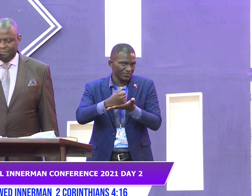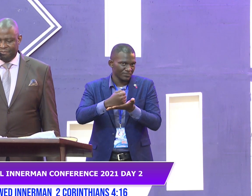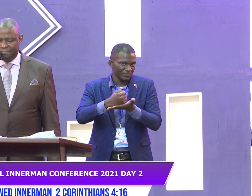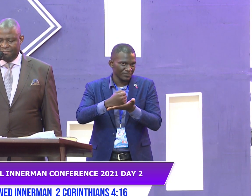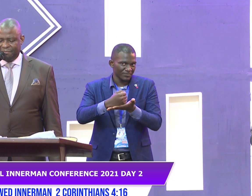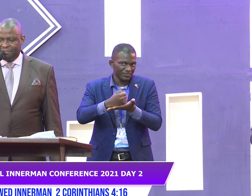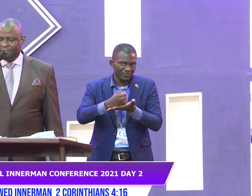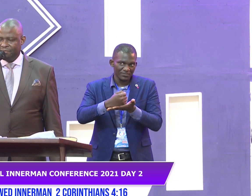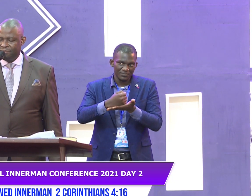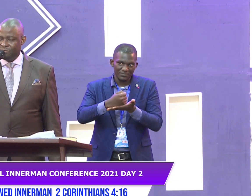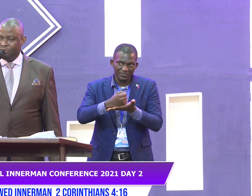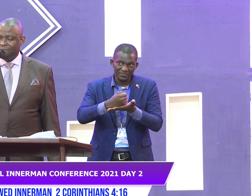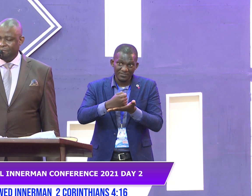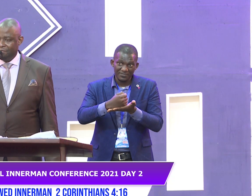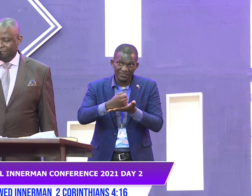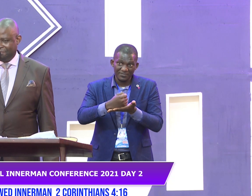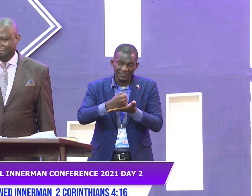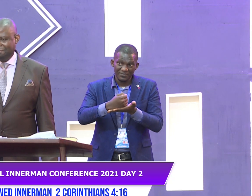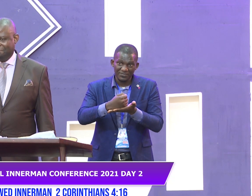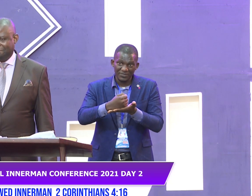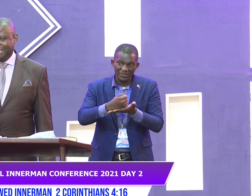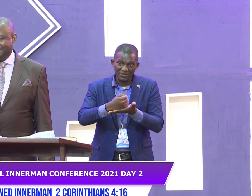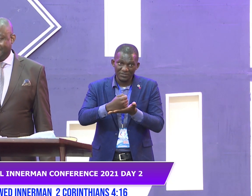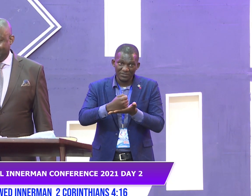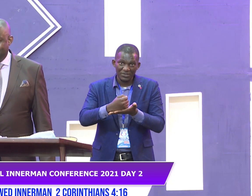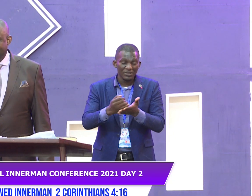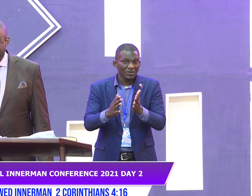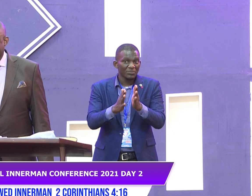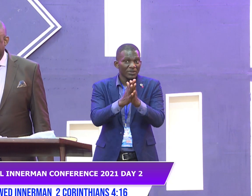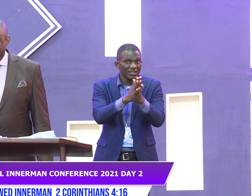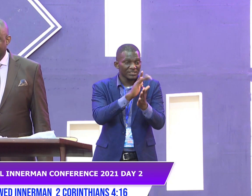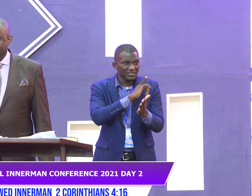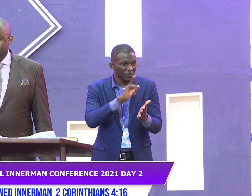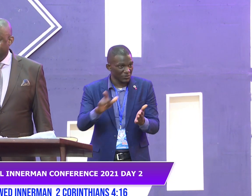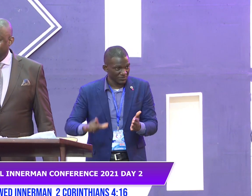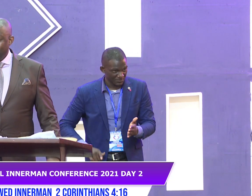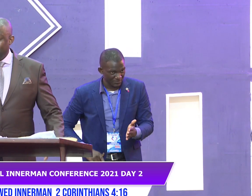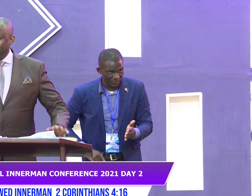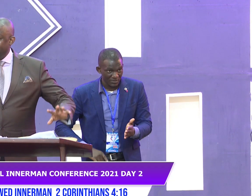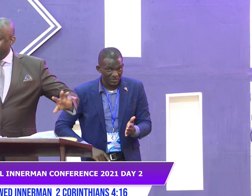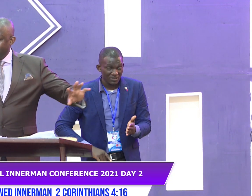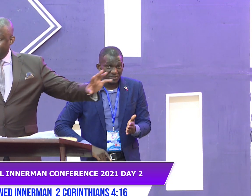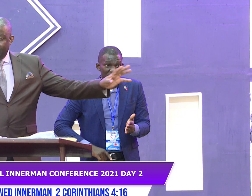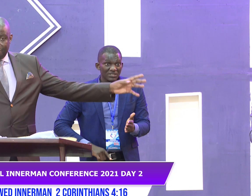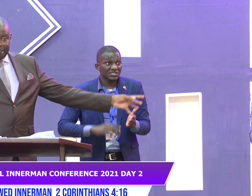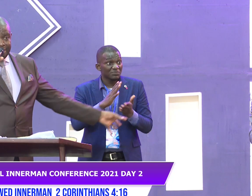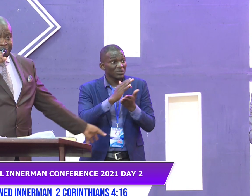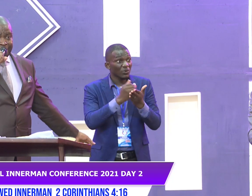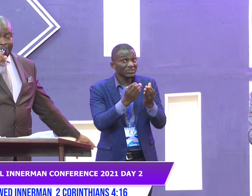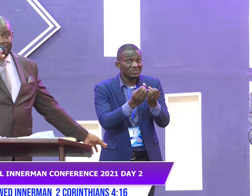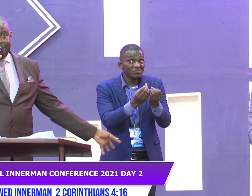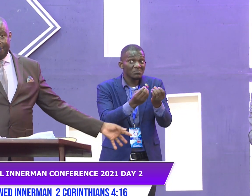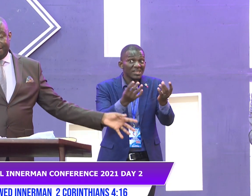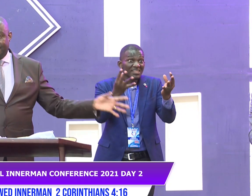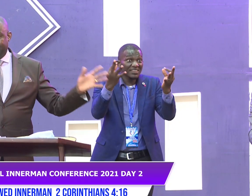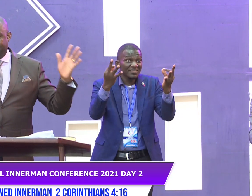obujja nga tewaliwo obuyambi bw'omwoyo omutukuvu. Praise the Lord. Mukama yebazibwe. It's because many things outside will